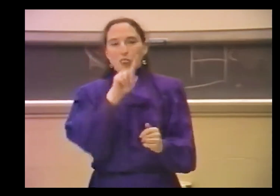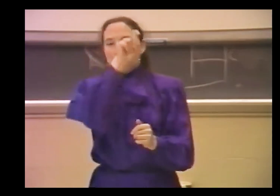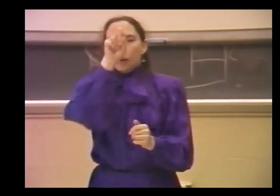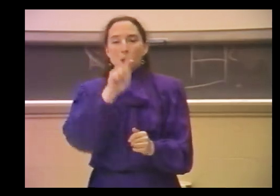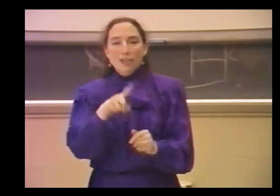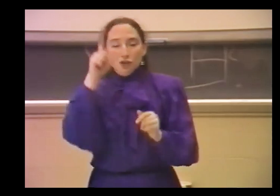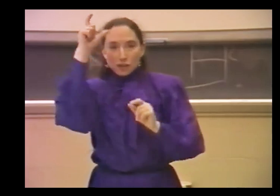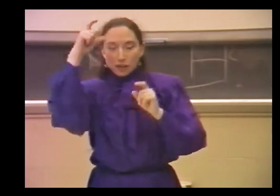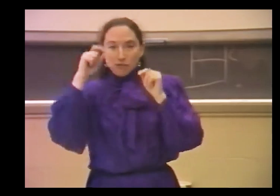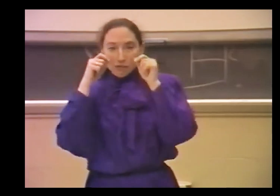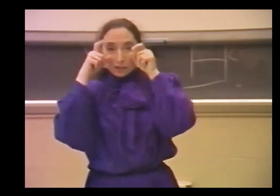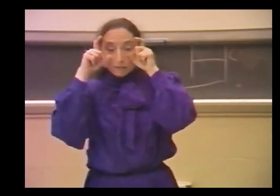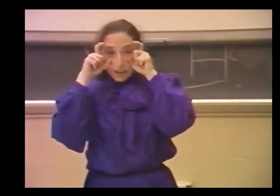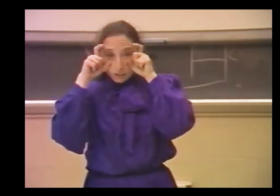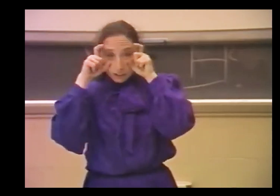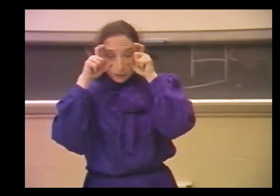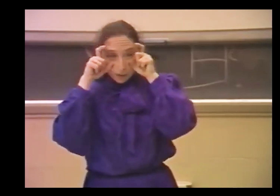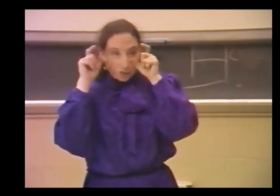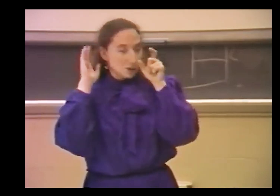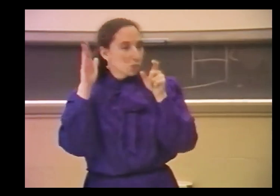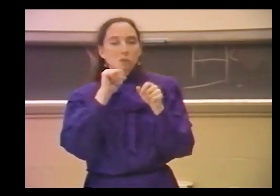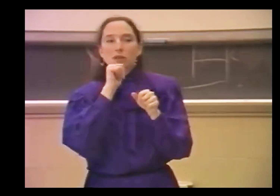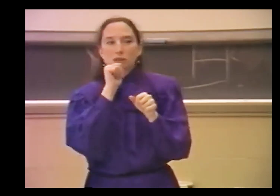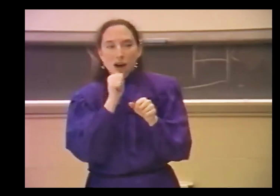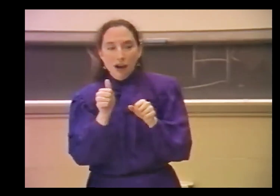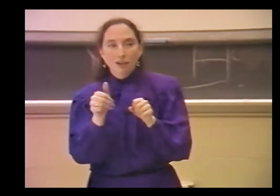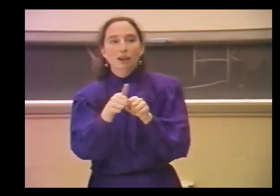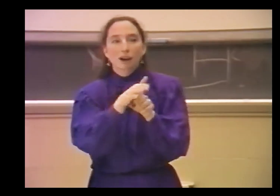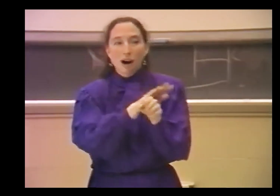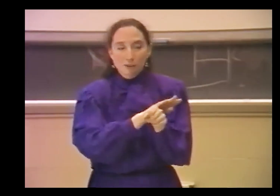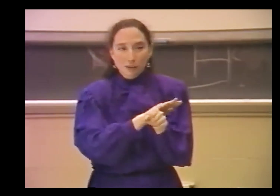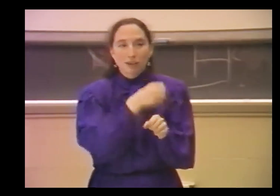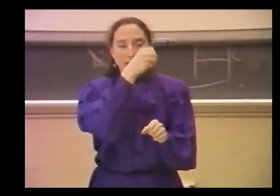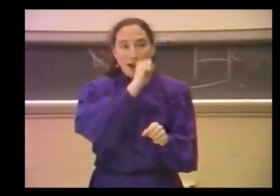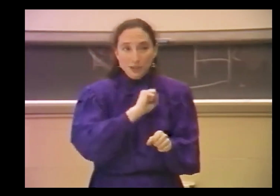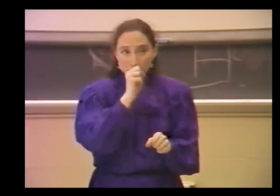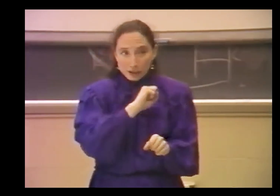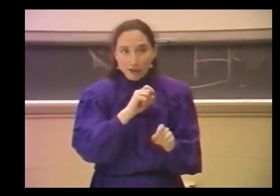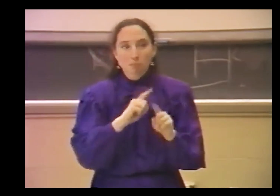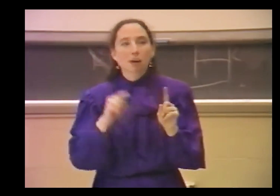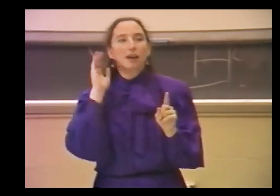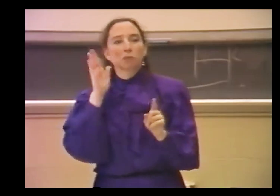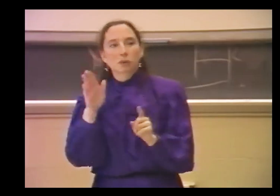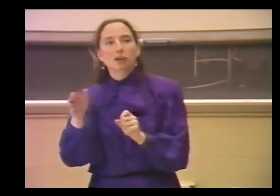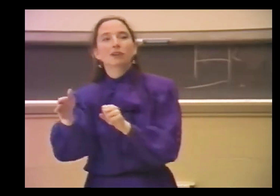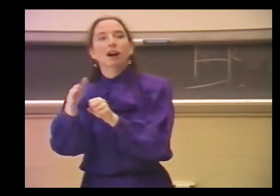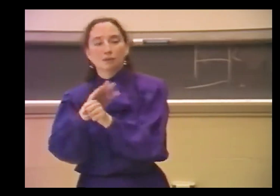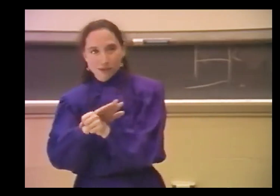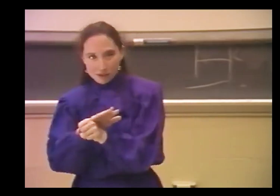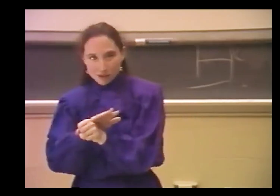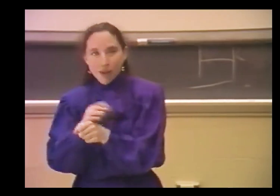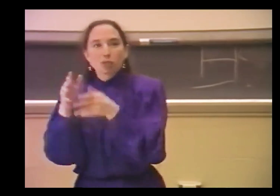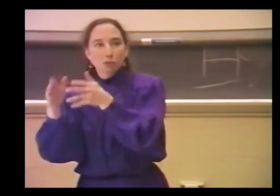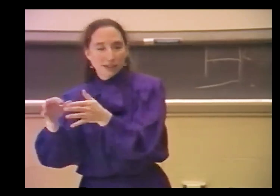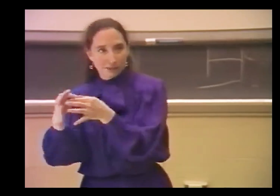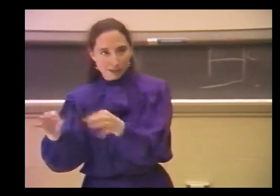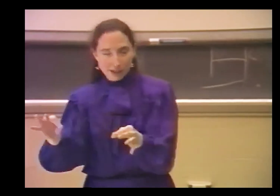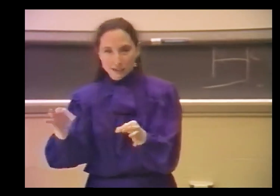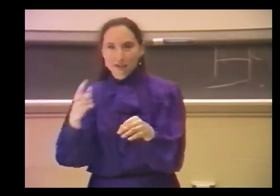The question facial expression will not cover the ice cream, but it will cover the rest of the sentence.